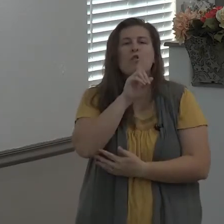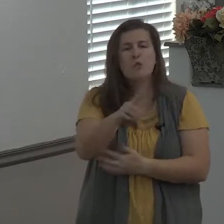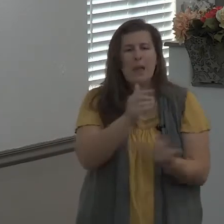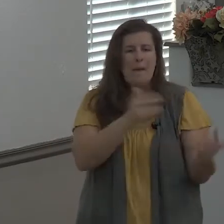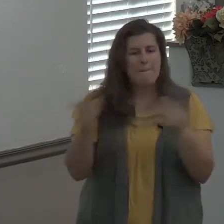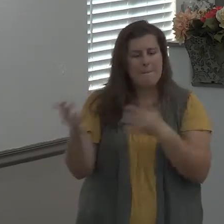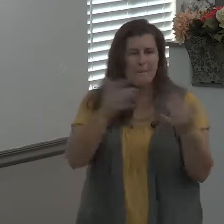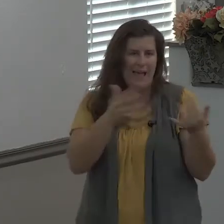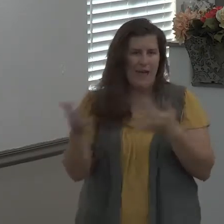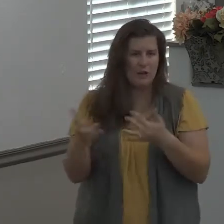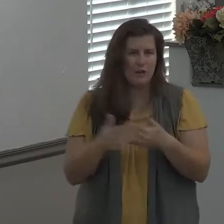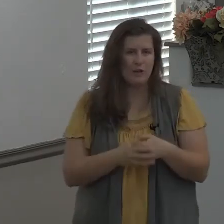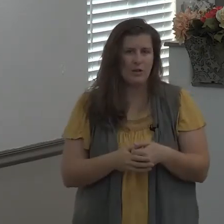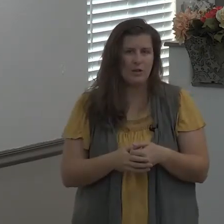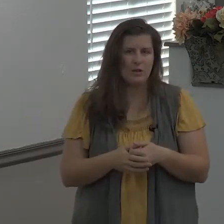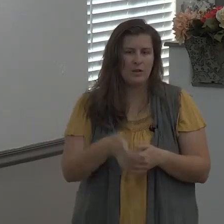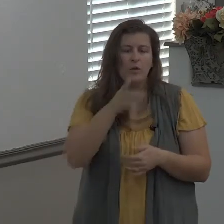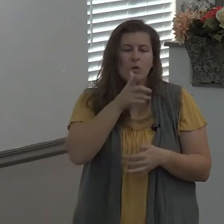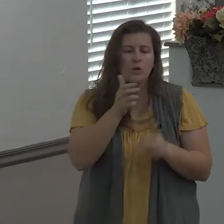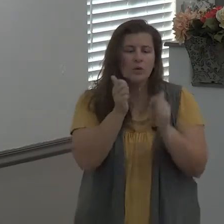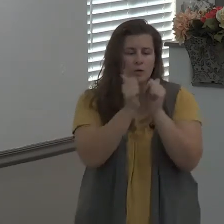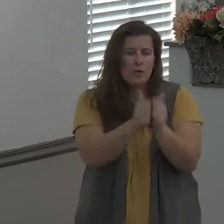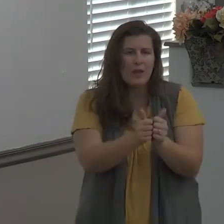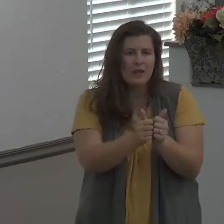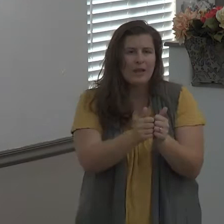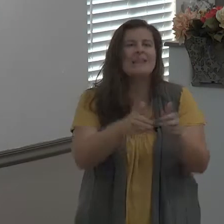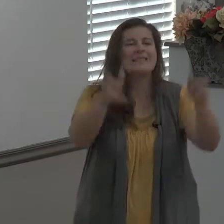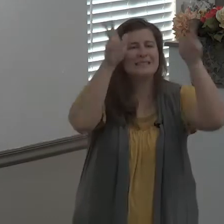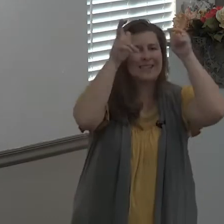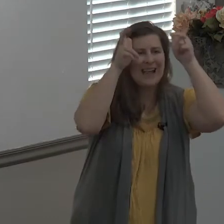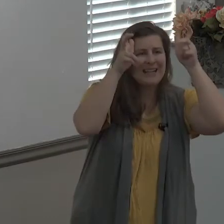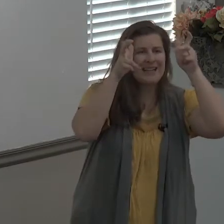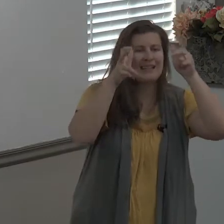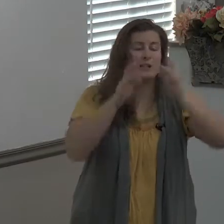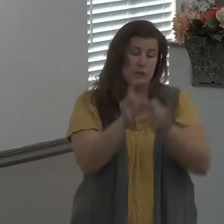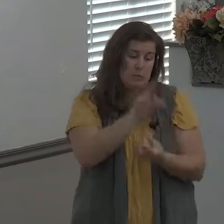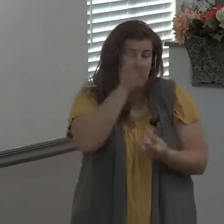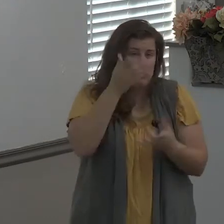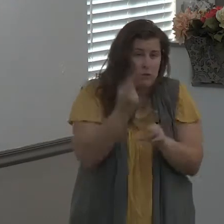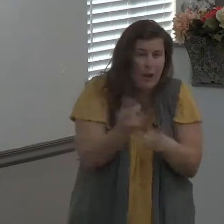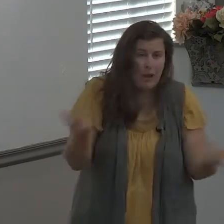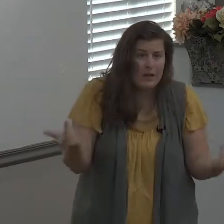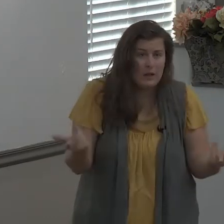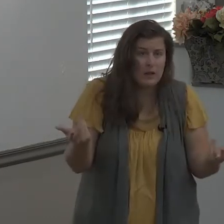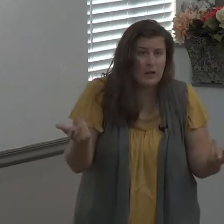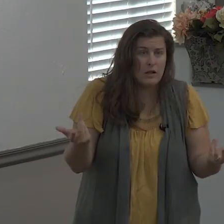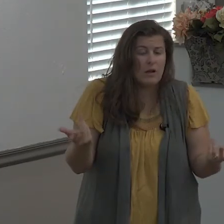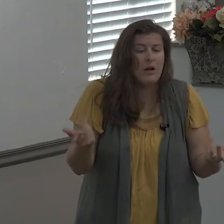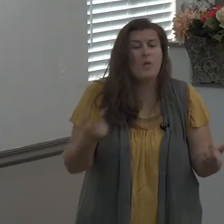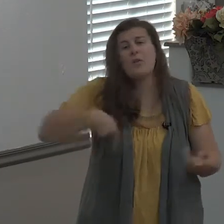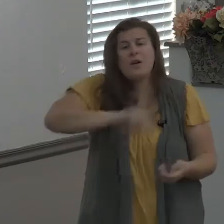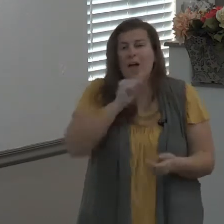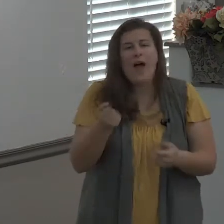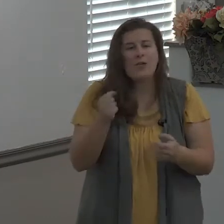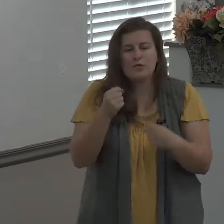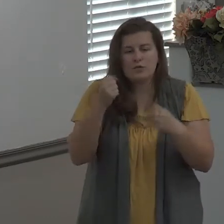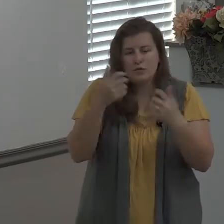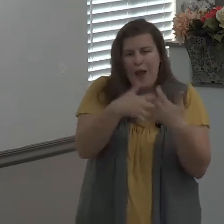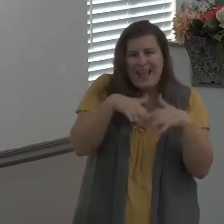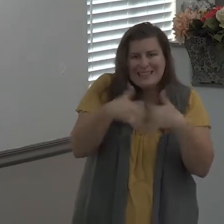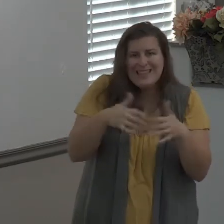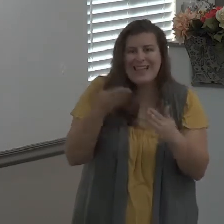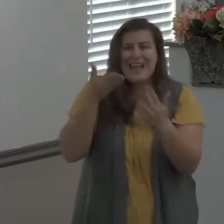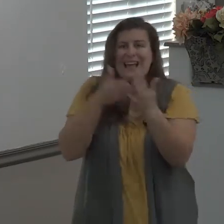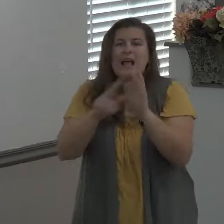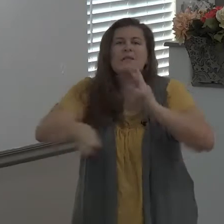wrestle, but not against flesh and blood. We can't lose sight of the real battle, and the real battle is with Satan. Satan's a